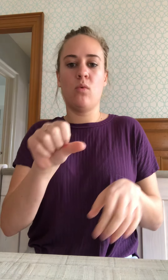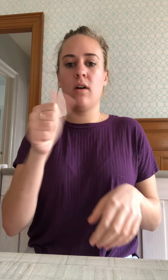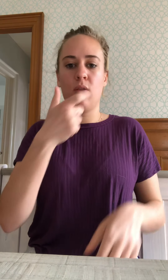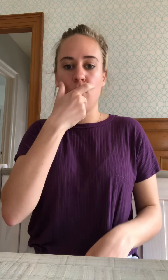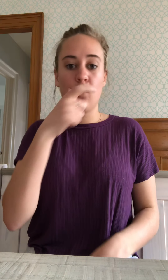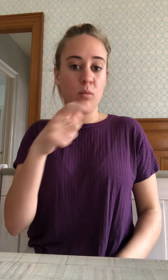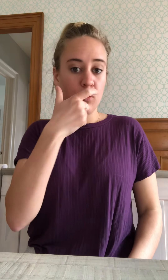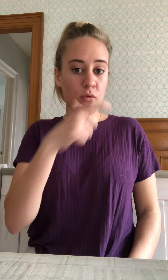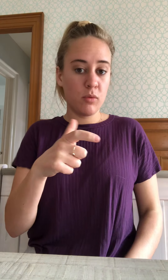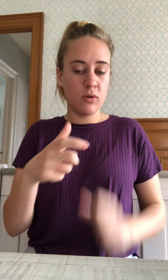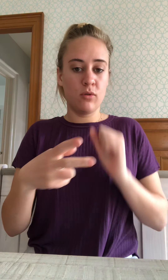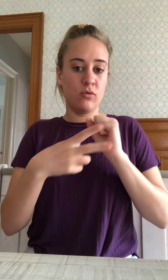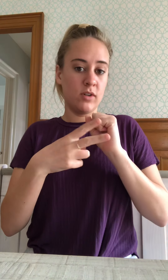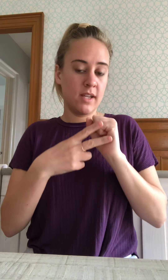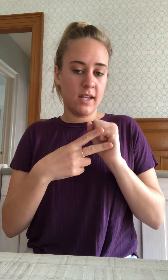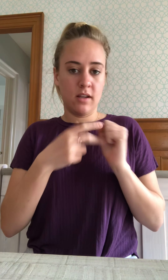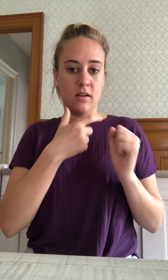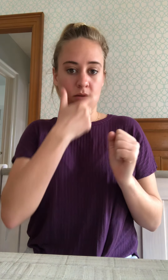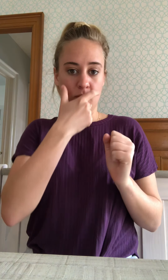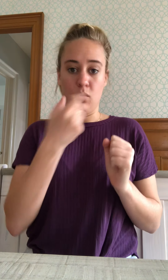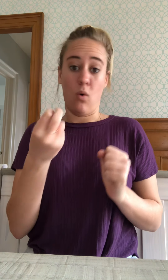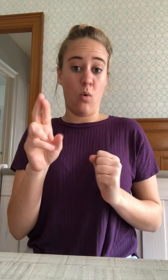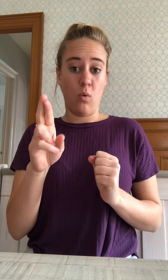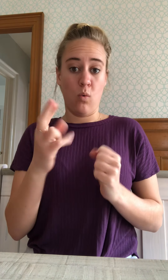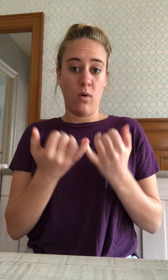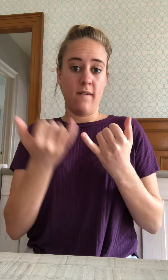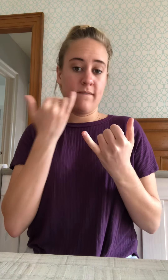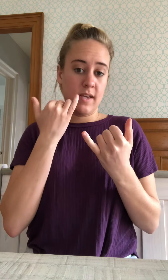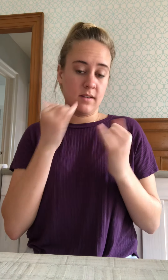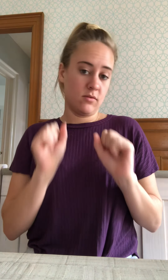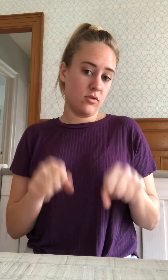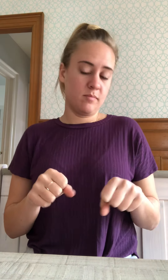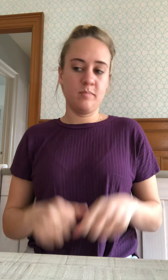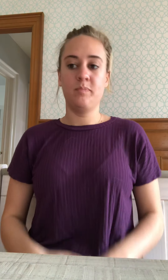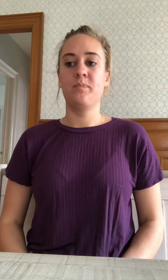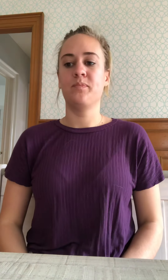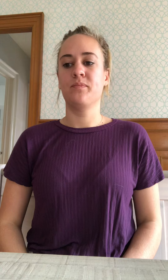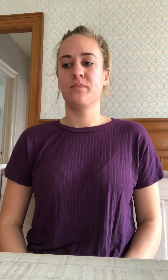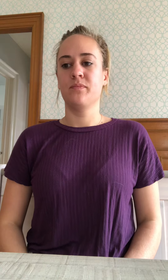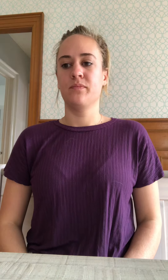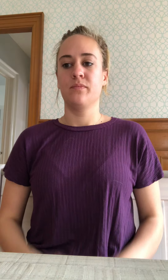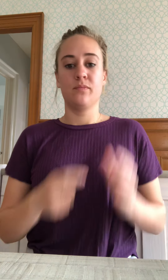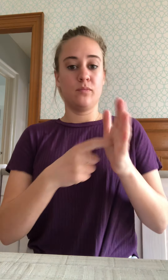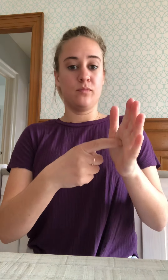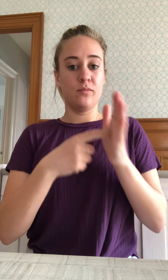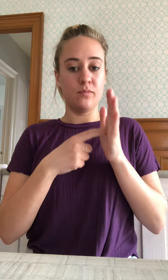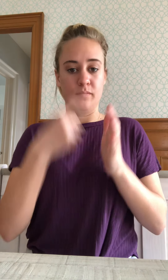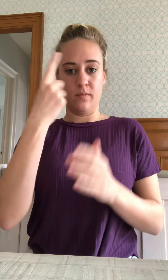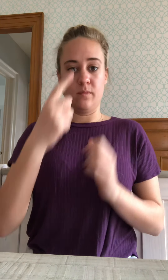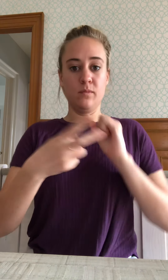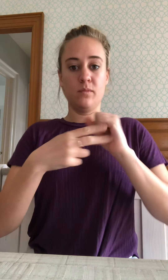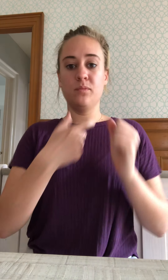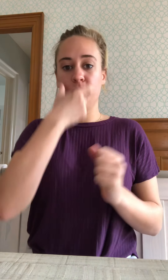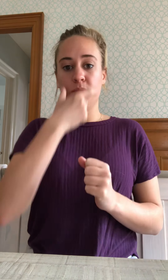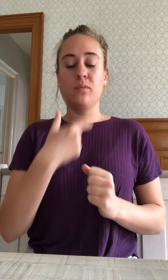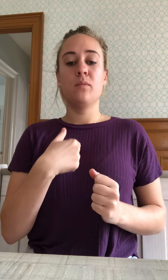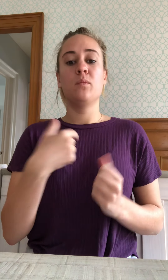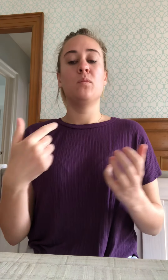retainers, removable or fixed as well. Requirements of retainers, we want to restrain teeth in the current